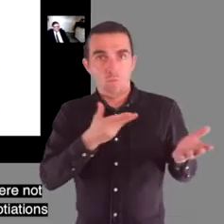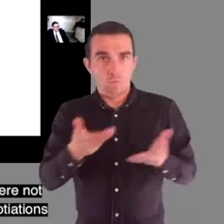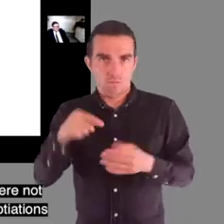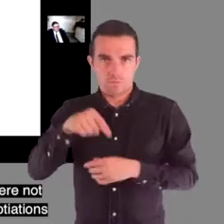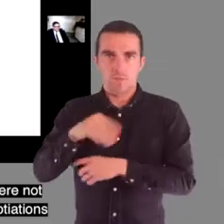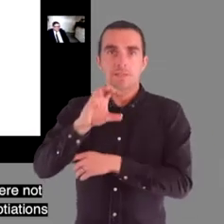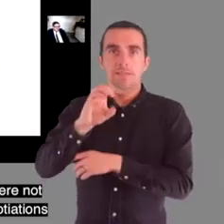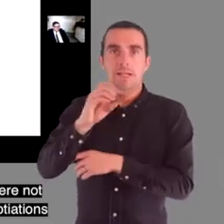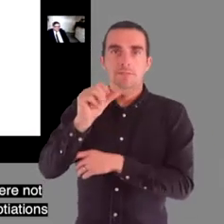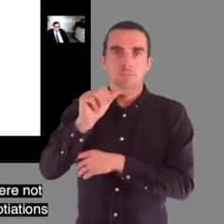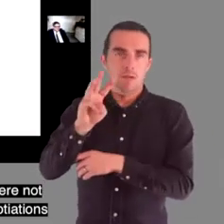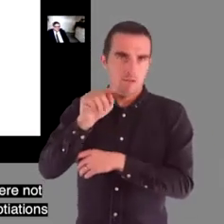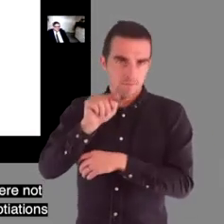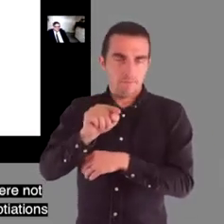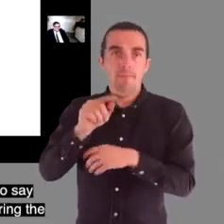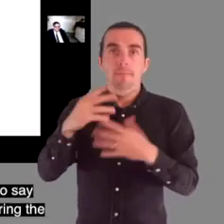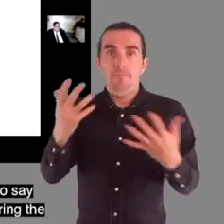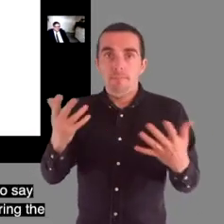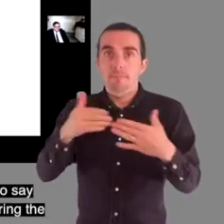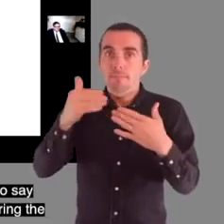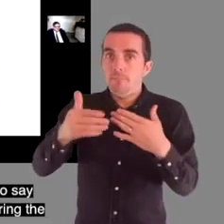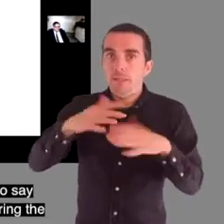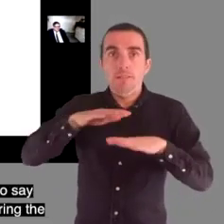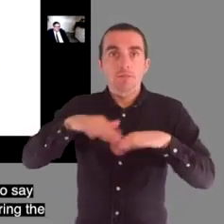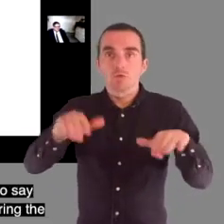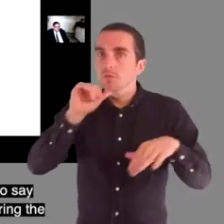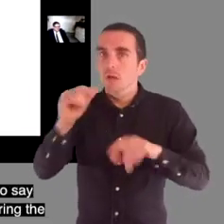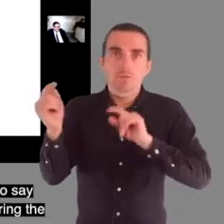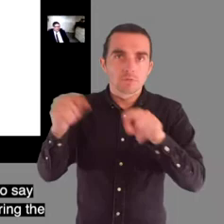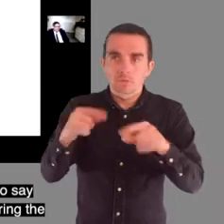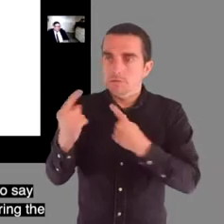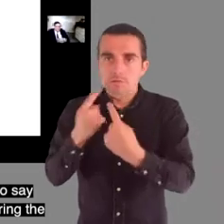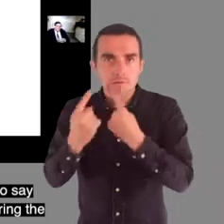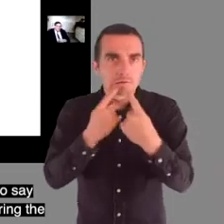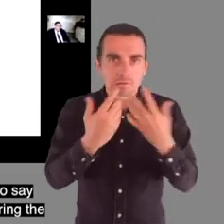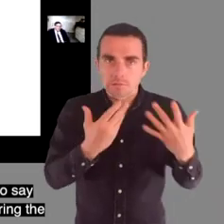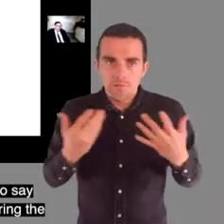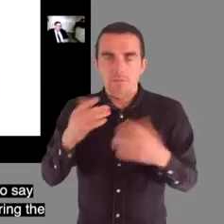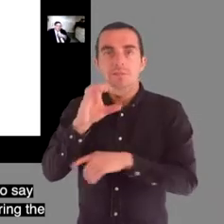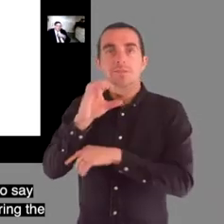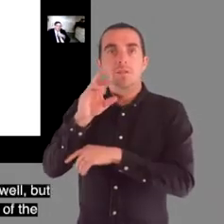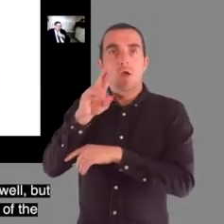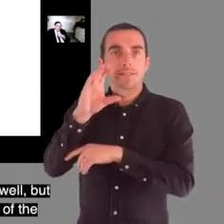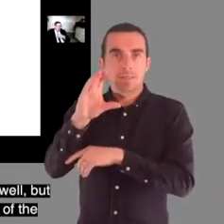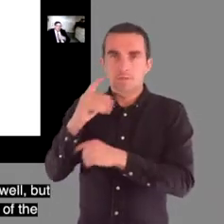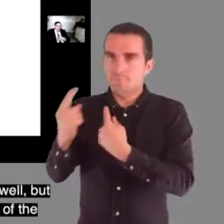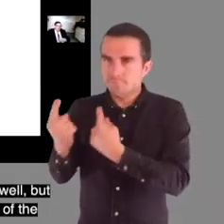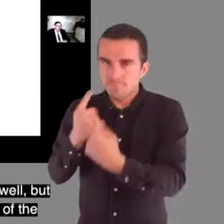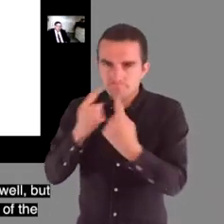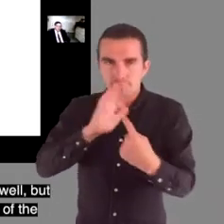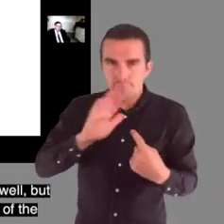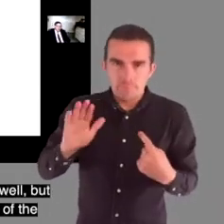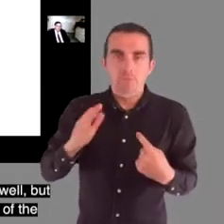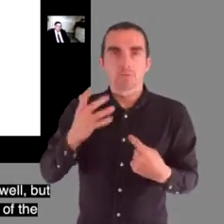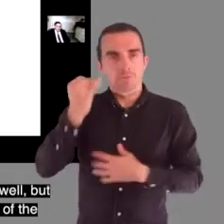that women were not present during the CEDAW negotiations, they surely were. And that's not to say that children weren't present during the CRC negotiations,